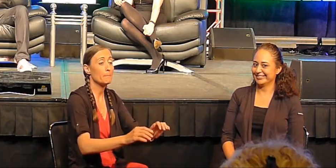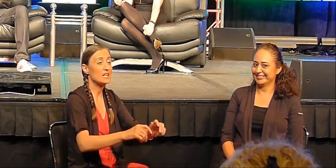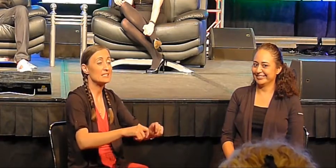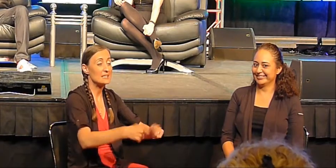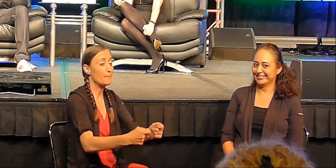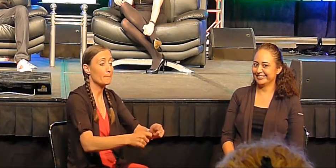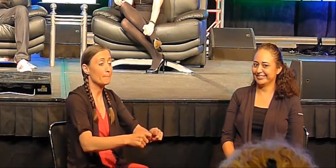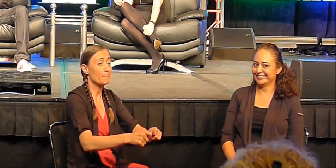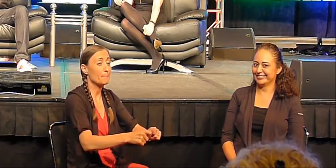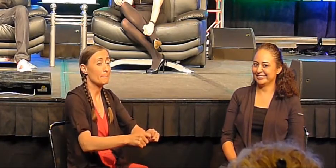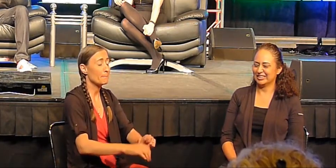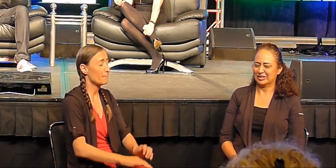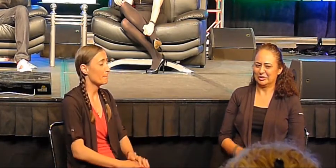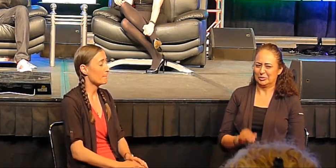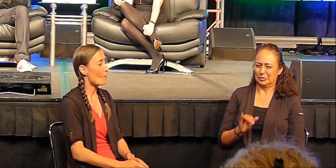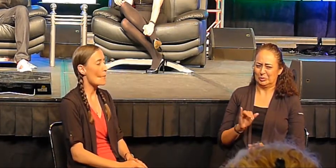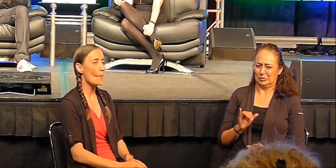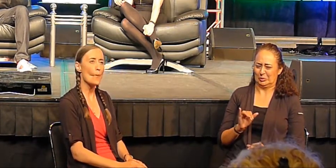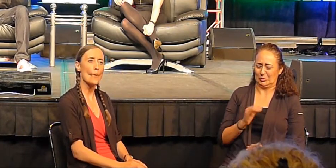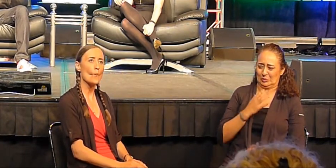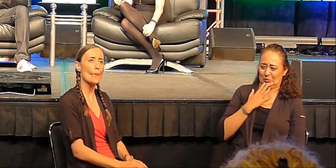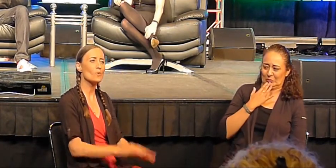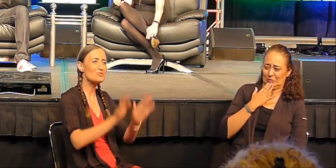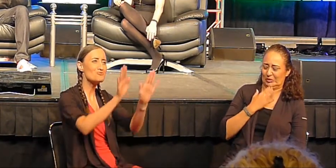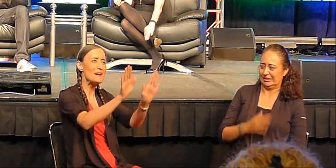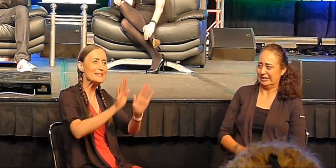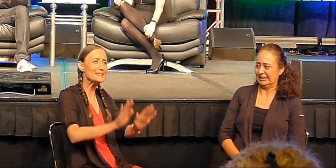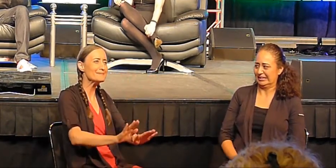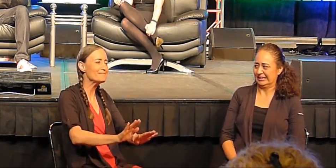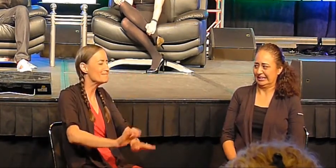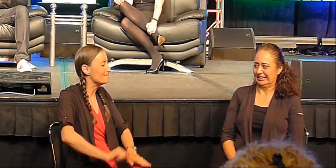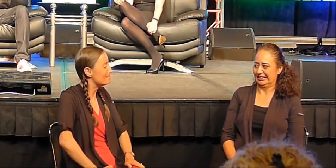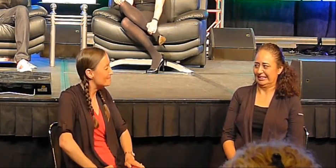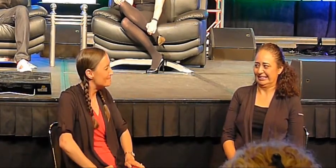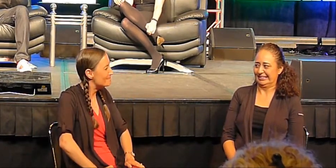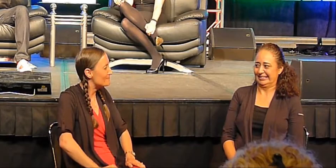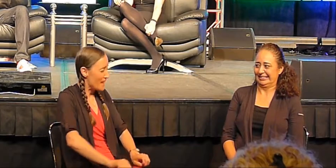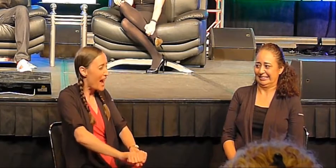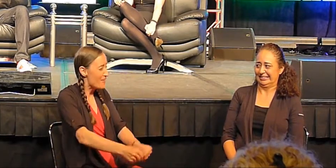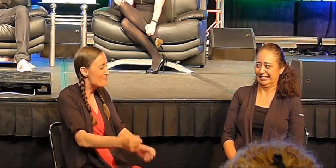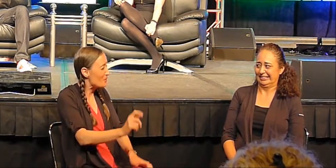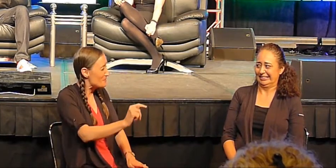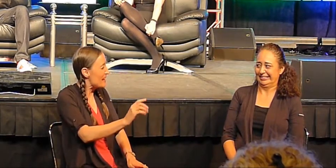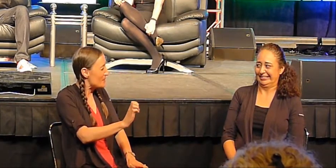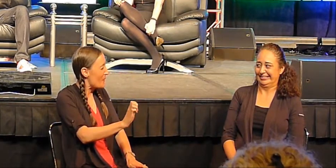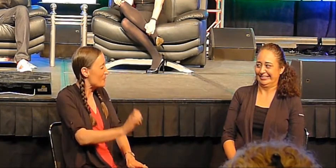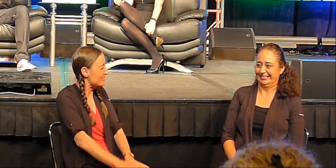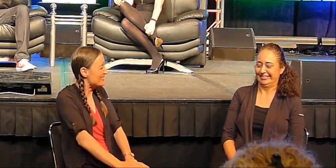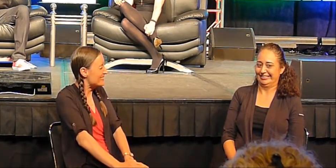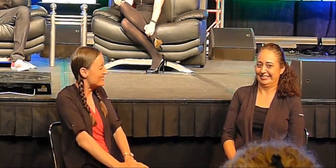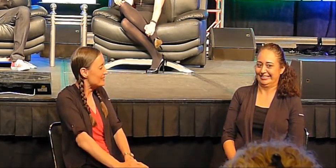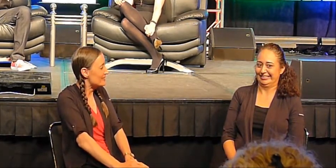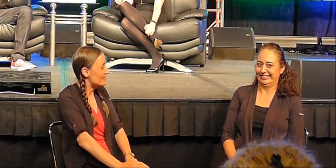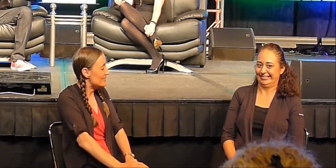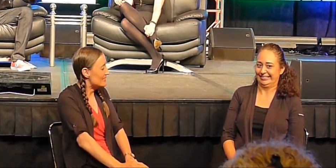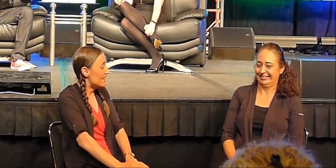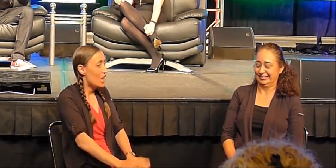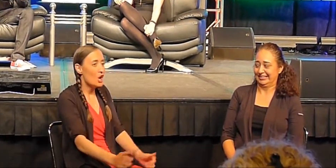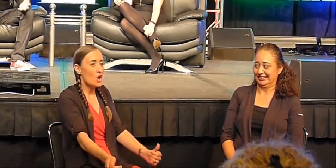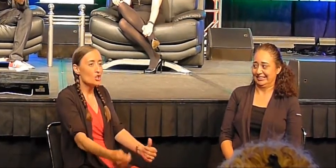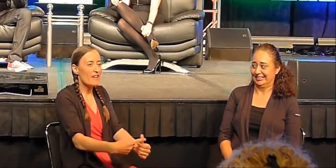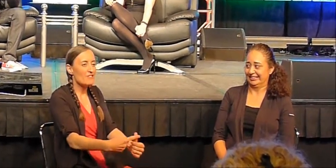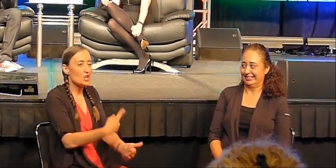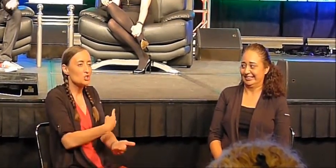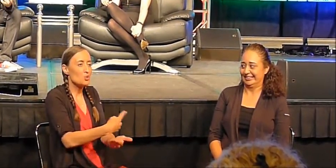I thought, great. I've just broken my toe. And we're in the